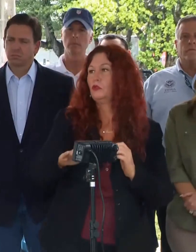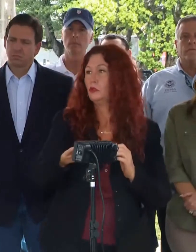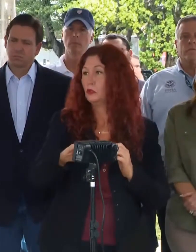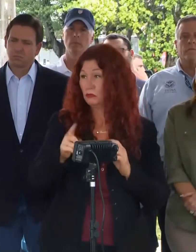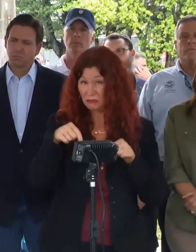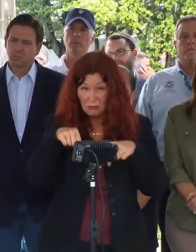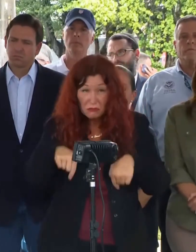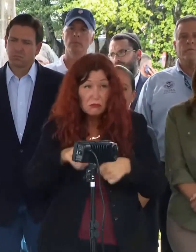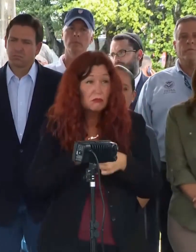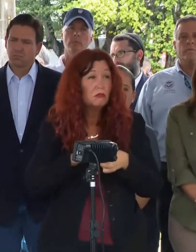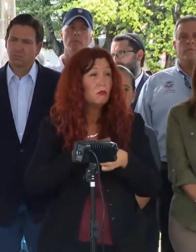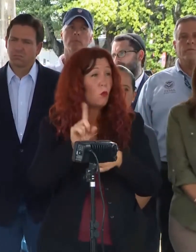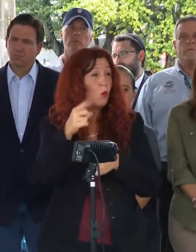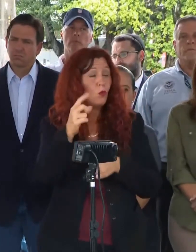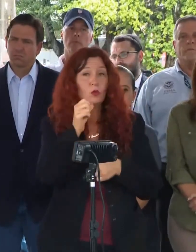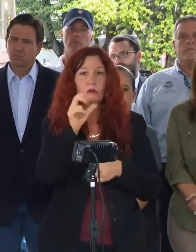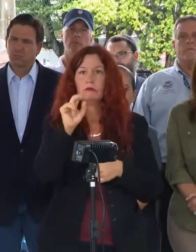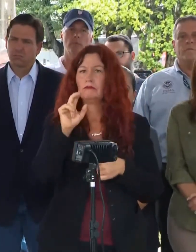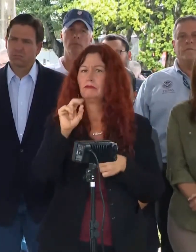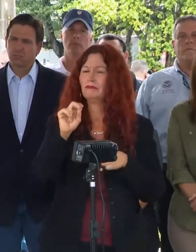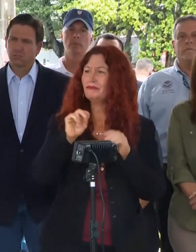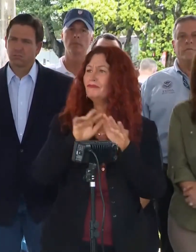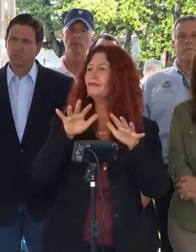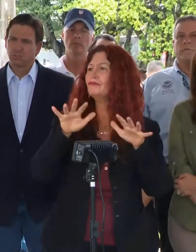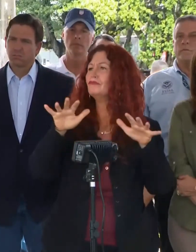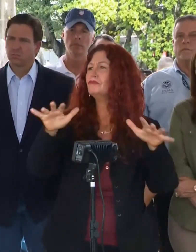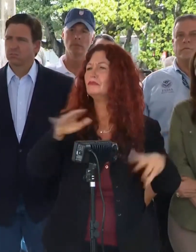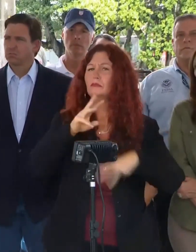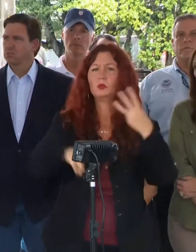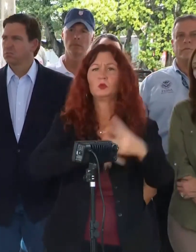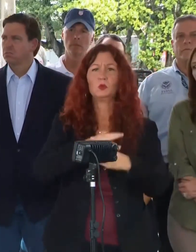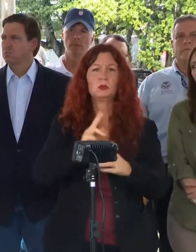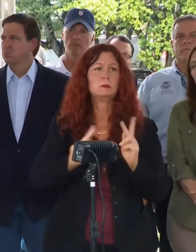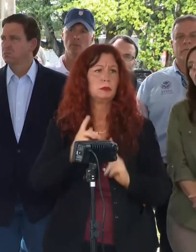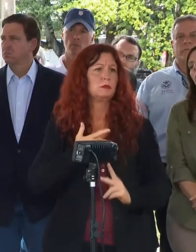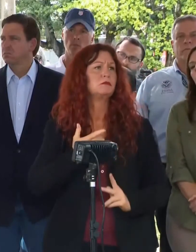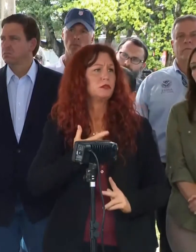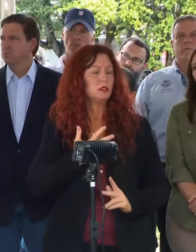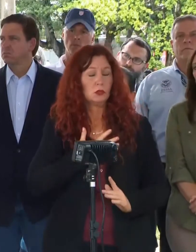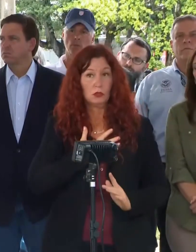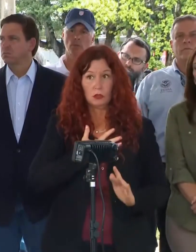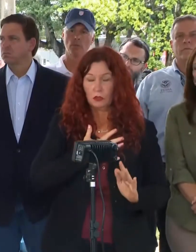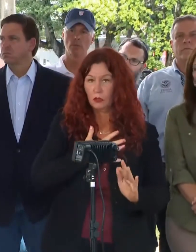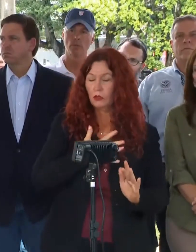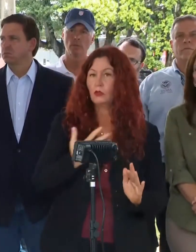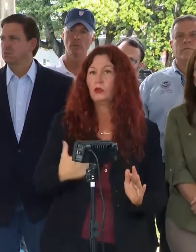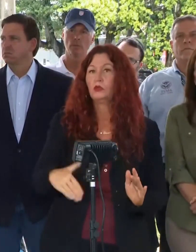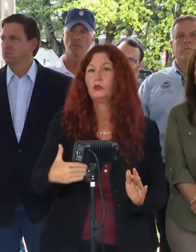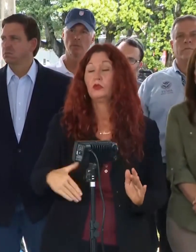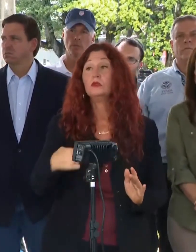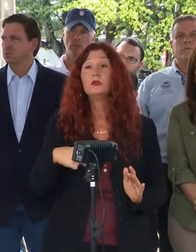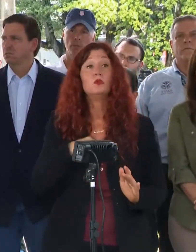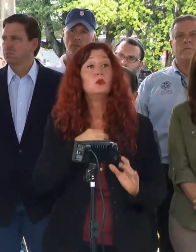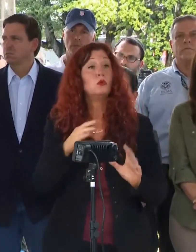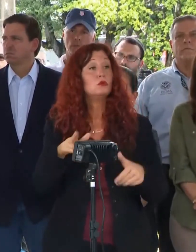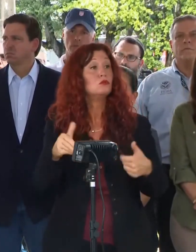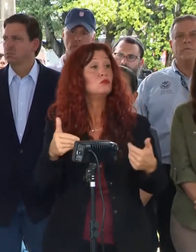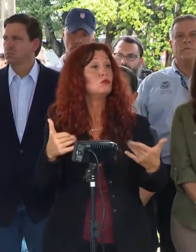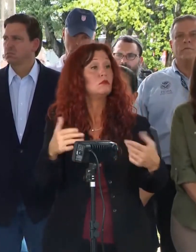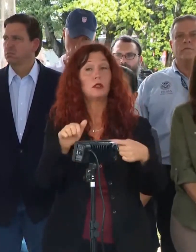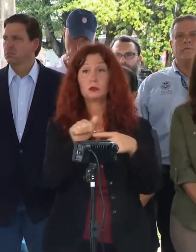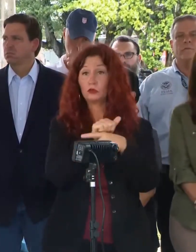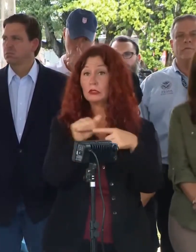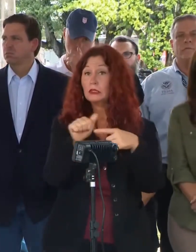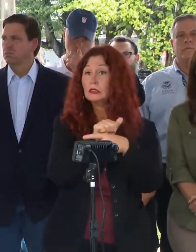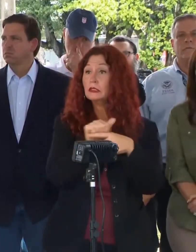are working with our local community partners to offer some free emotional and psychological resiliency training. We hope with over